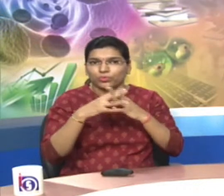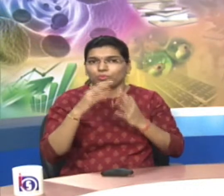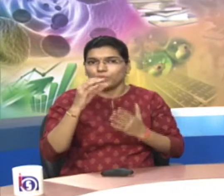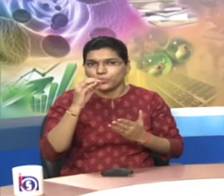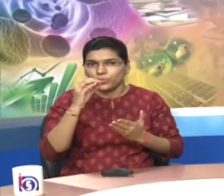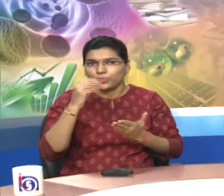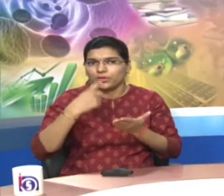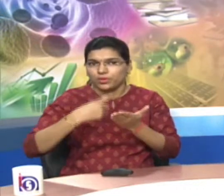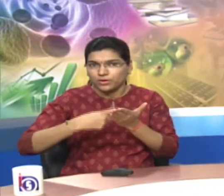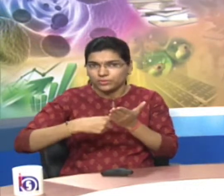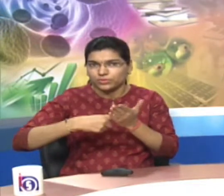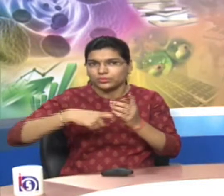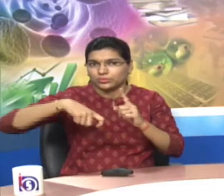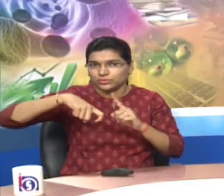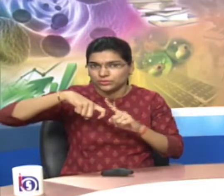and the other word is